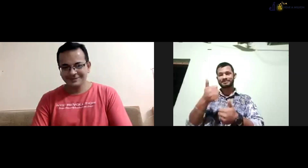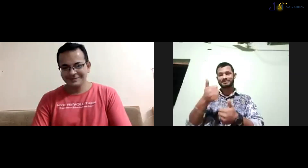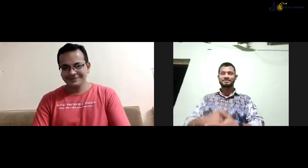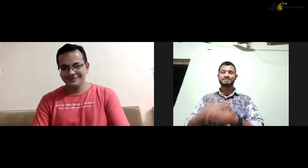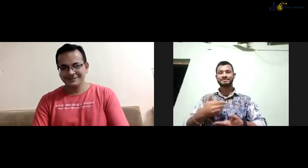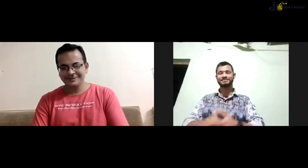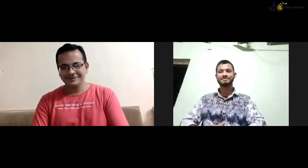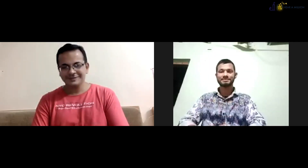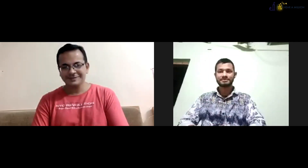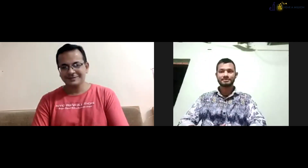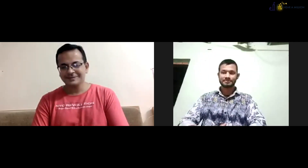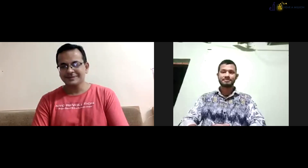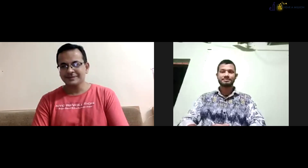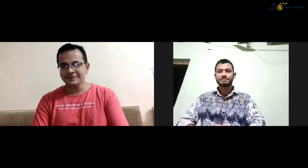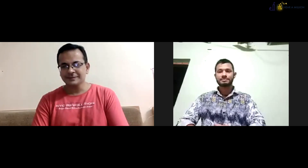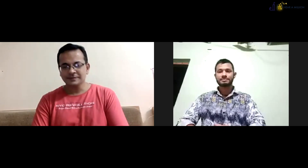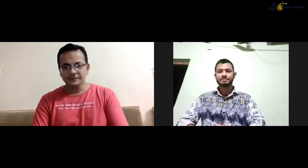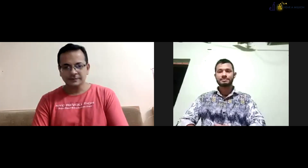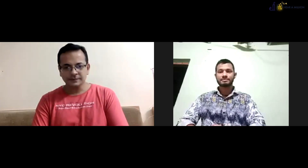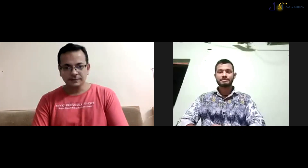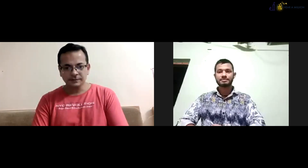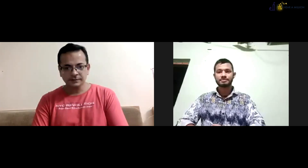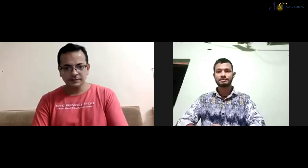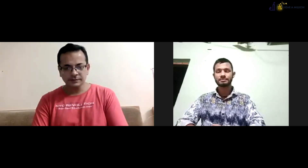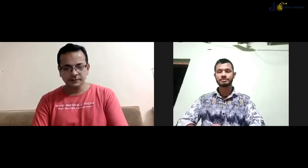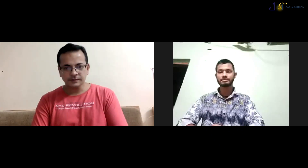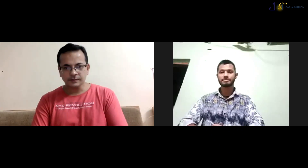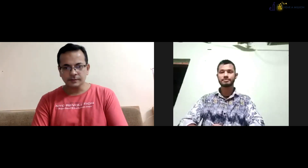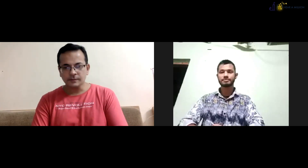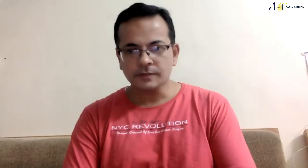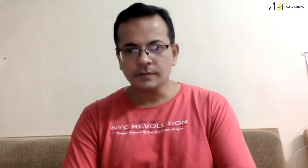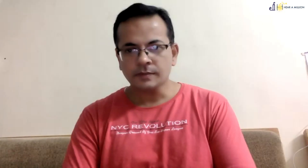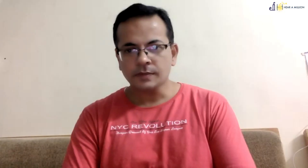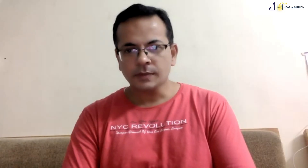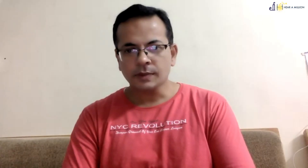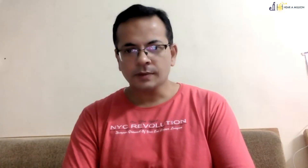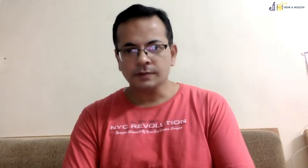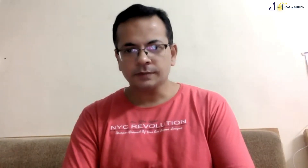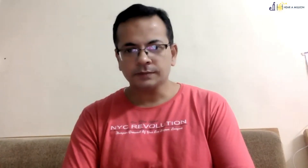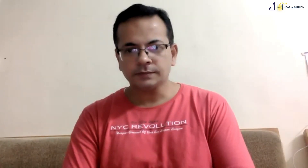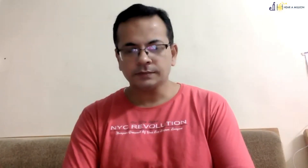I will call you once again when we have the another portion done.